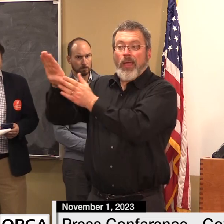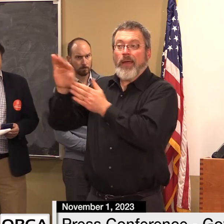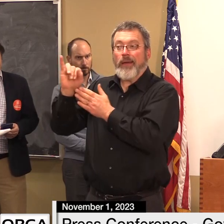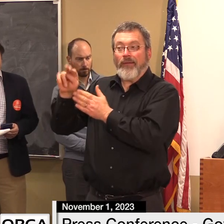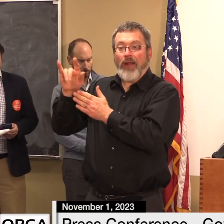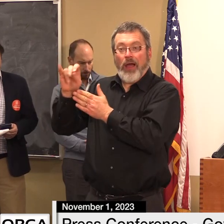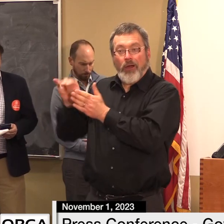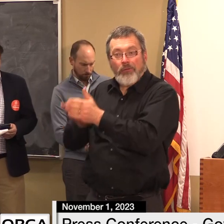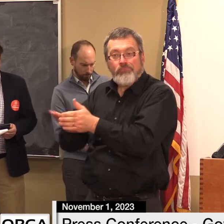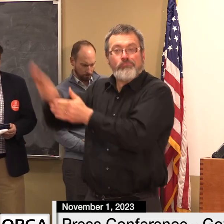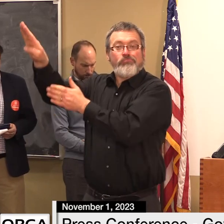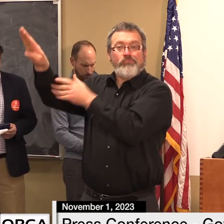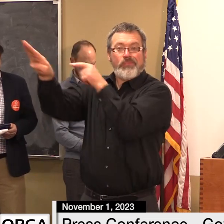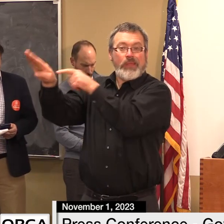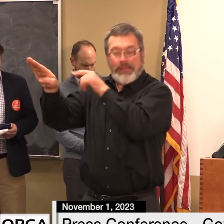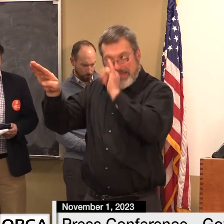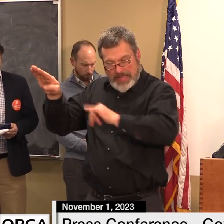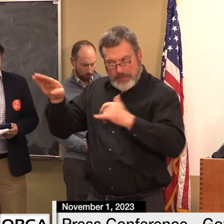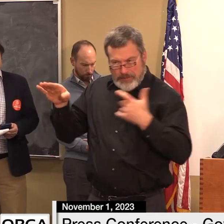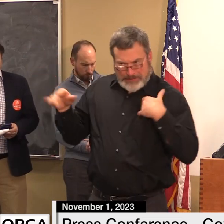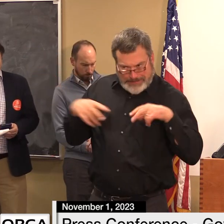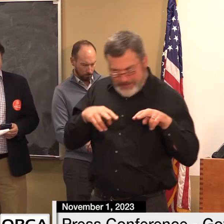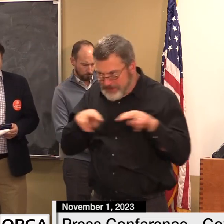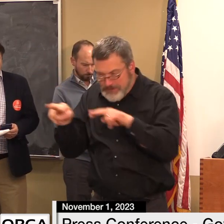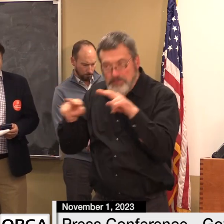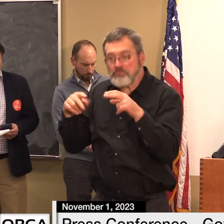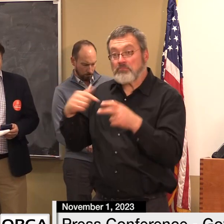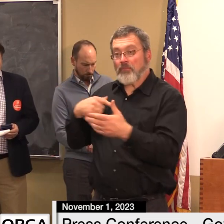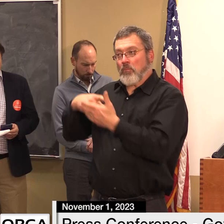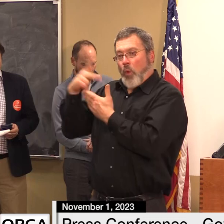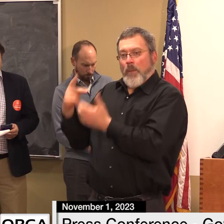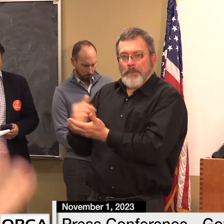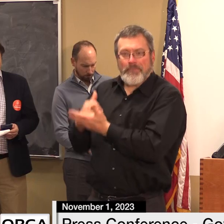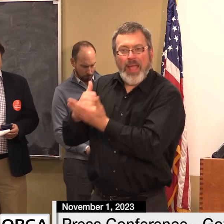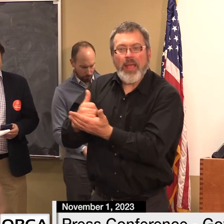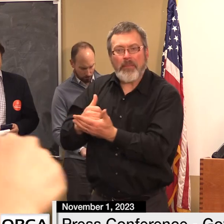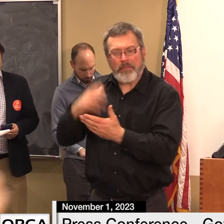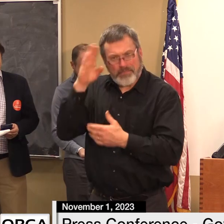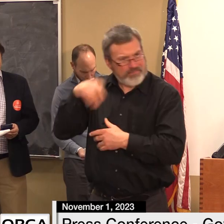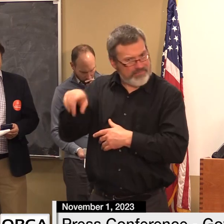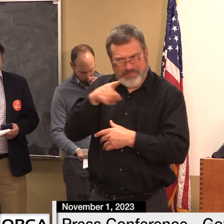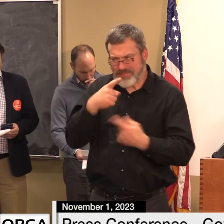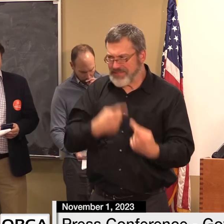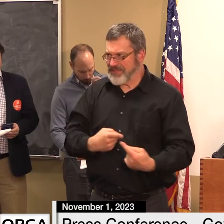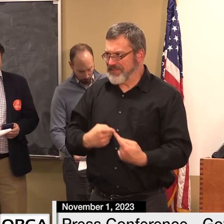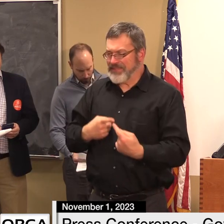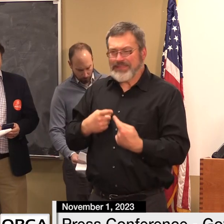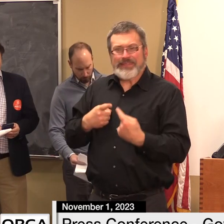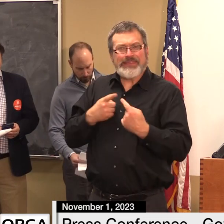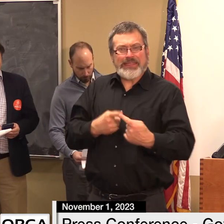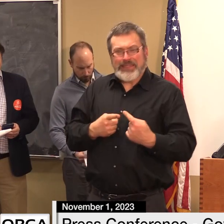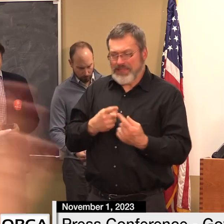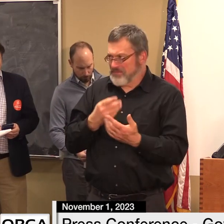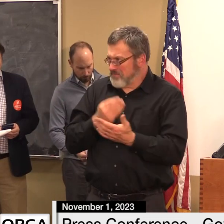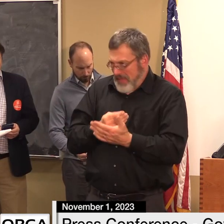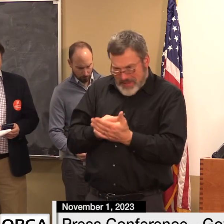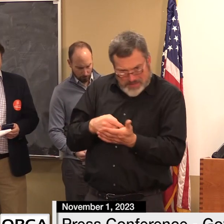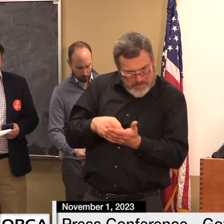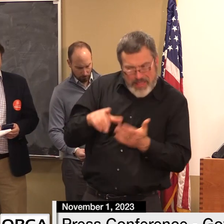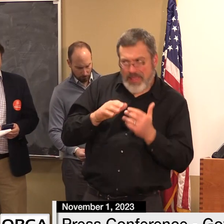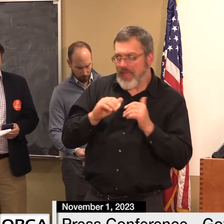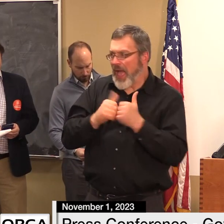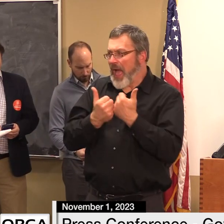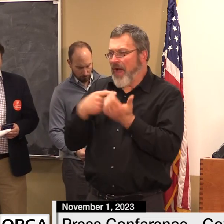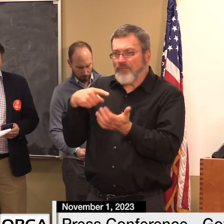by the federal government, can help those struggling to heat their homes pay their bills And I want to thank our congressional delegation for all